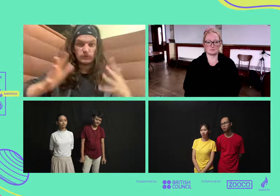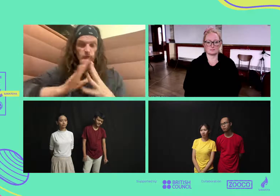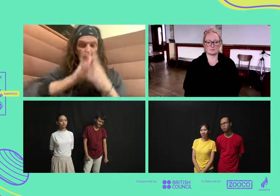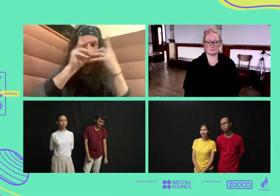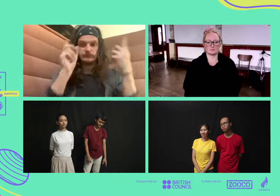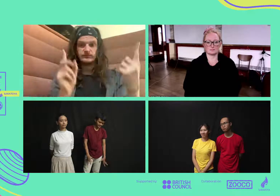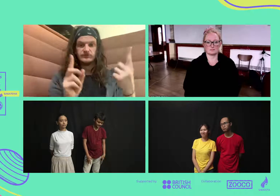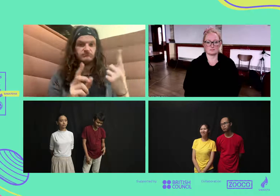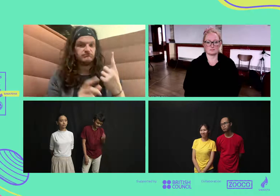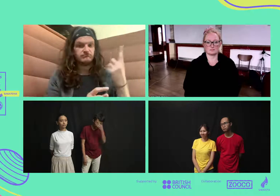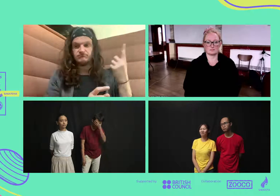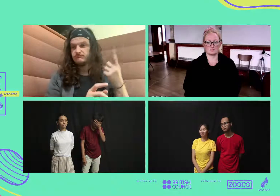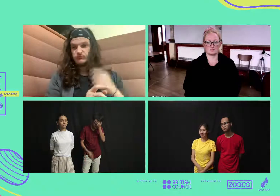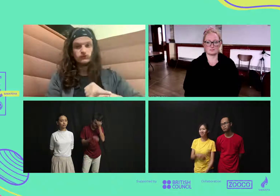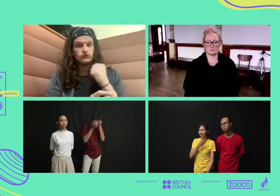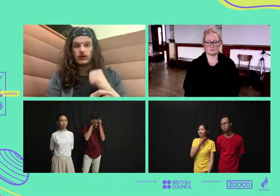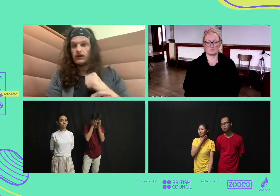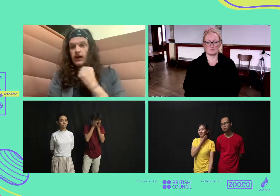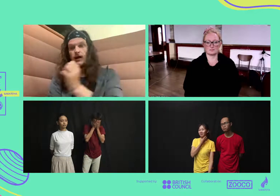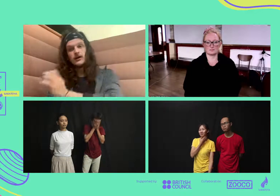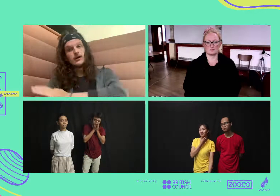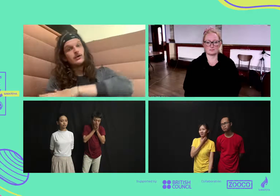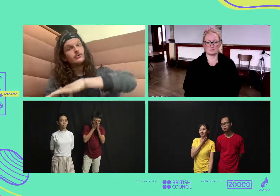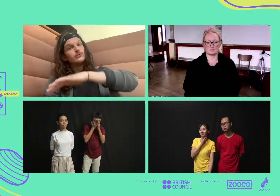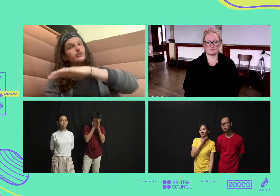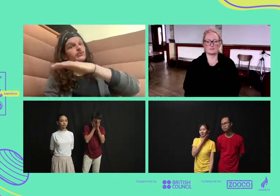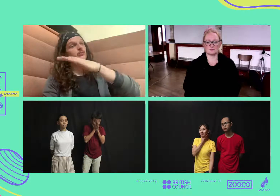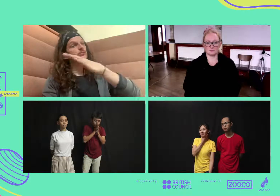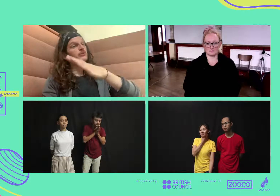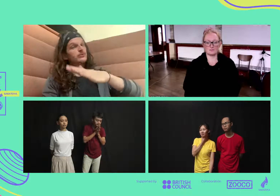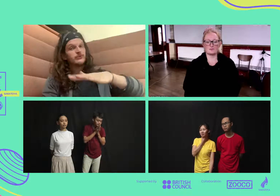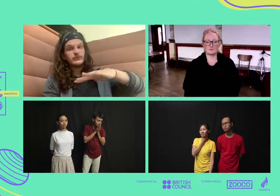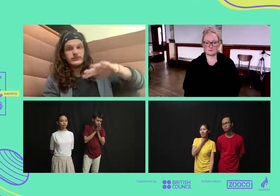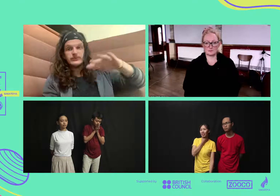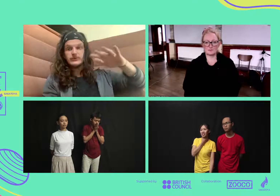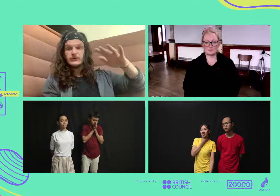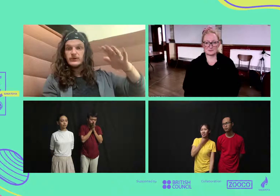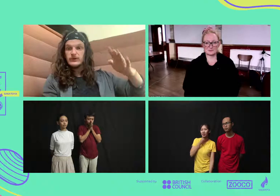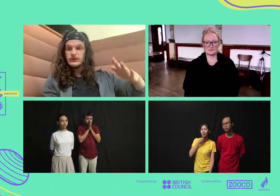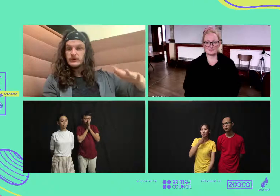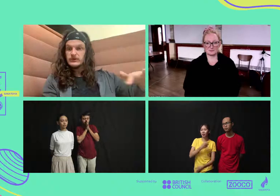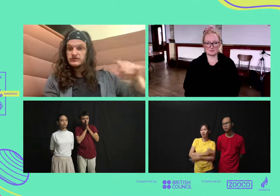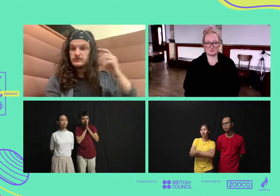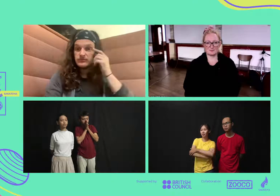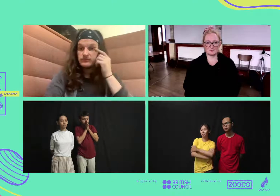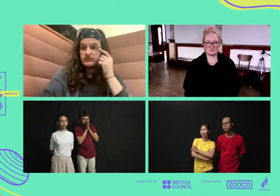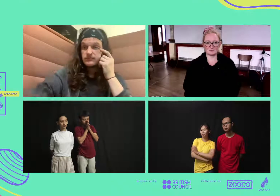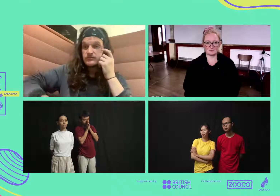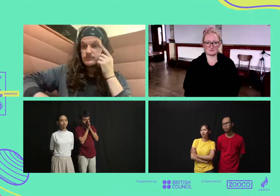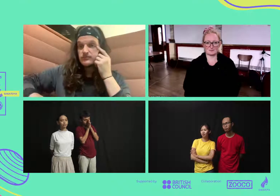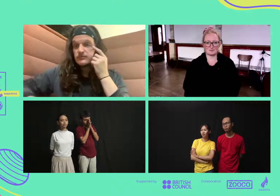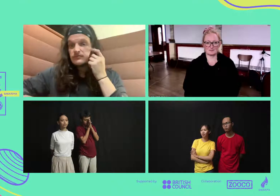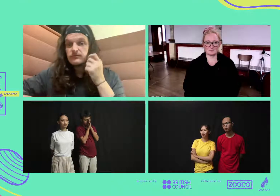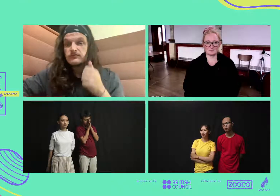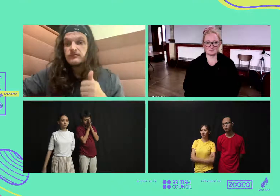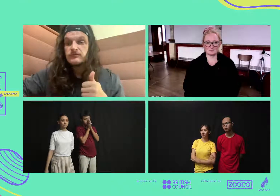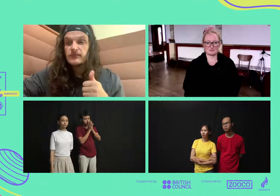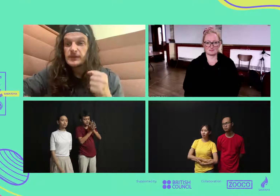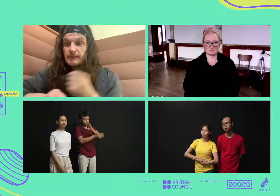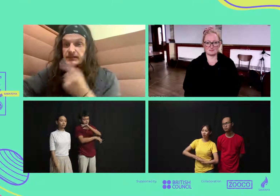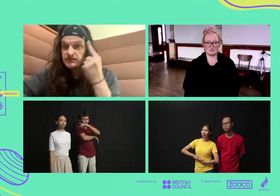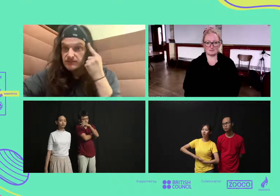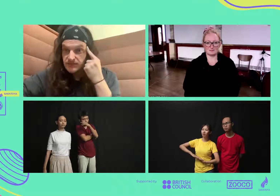with the skyscrapers, with all the buildings? So it's totally different to Scotland, which was this beautiful countryside-like landscape.